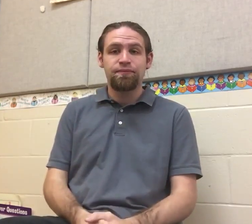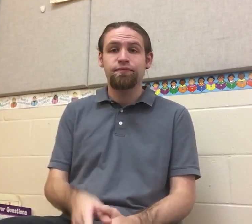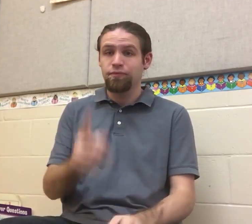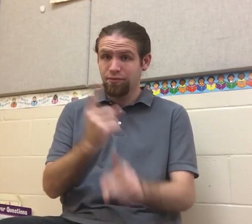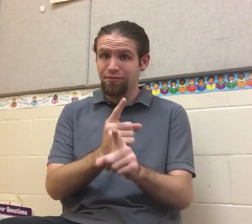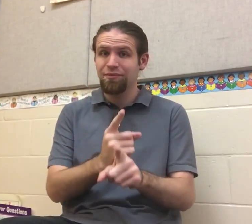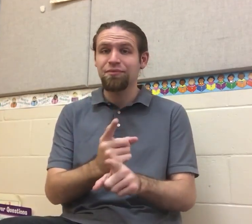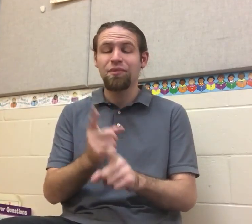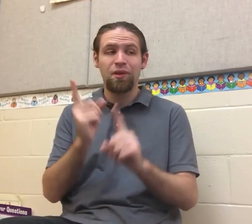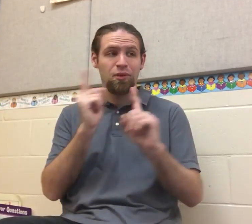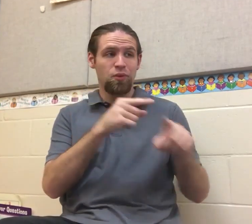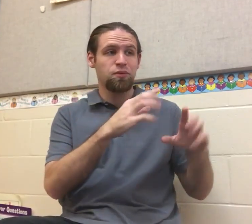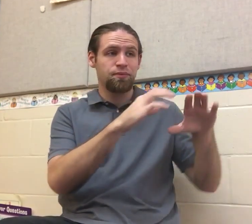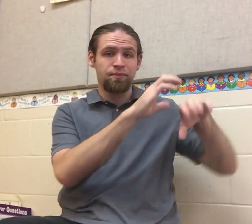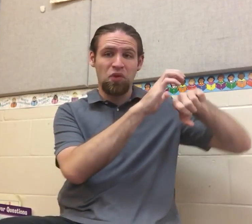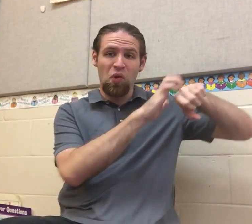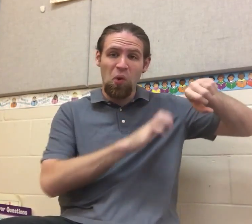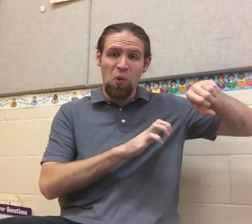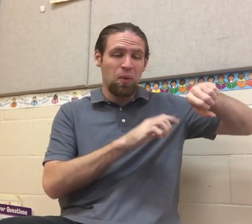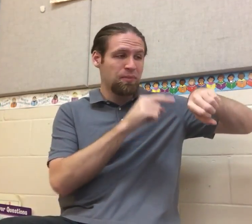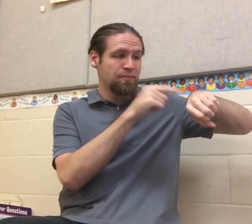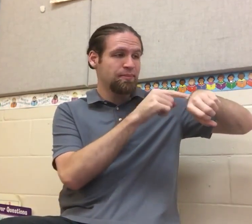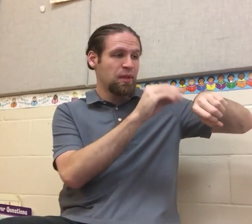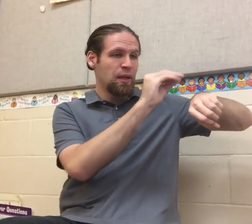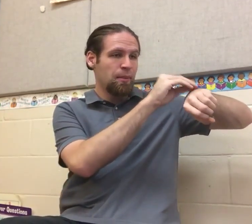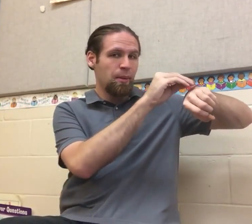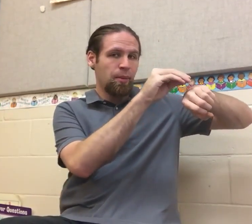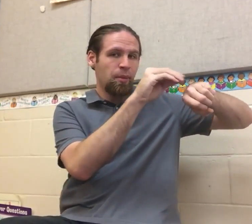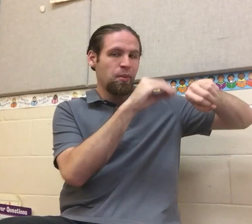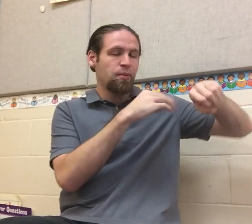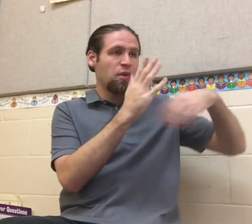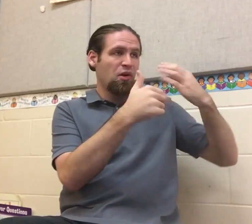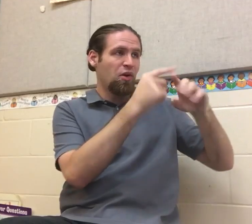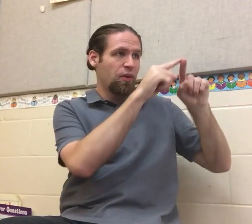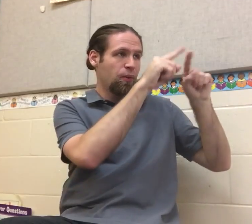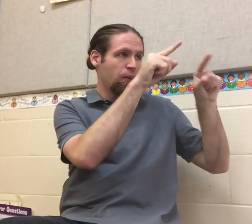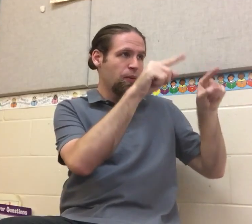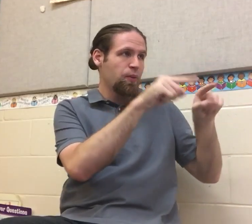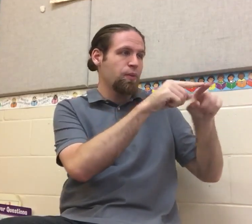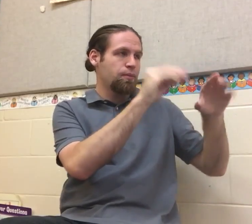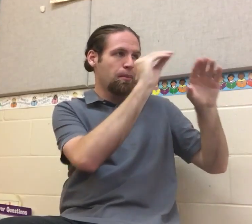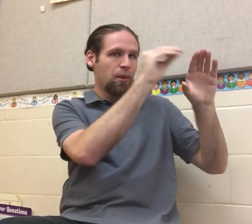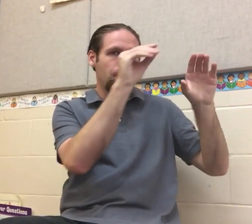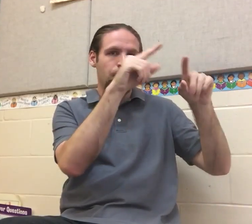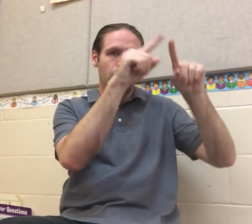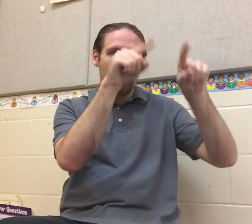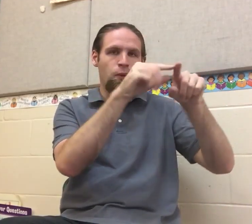which means that they live together in communities or groups instead of living alone.